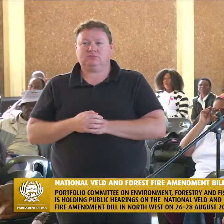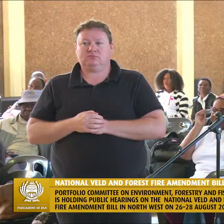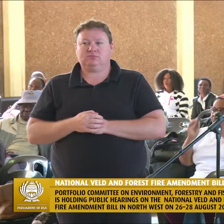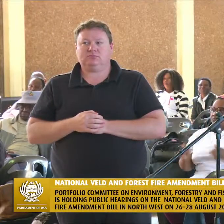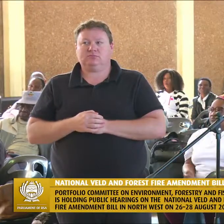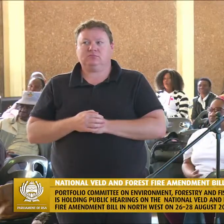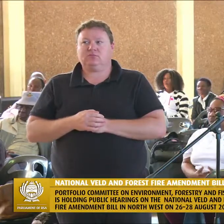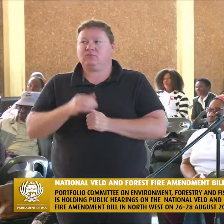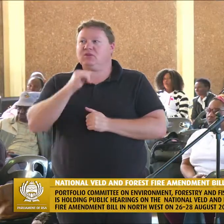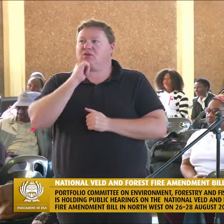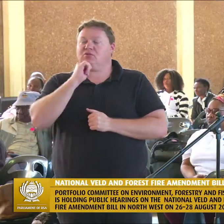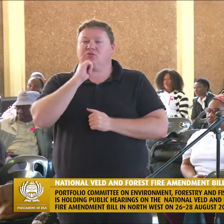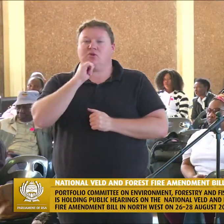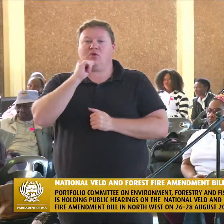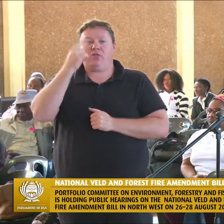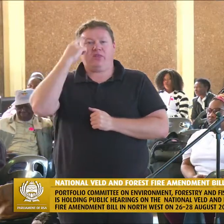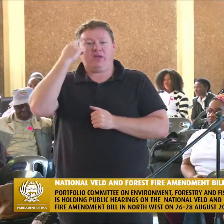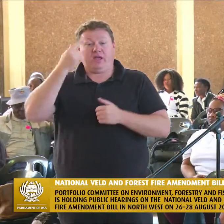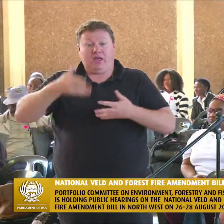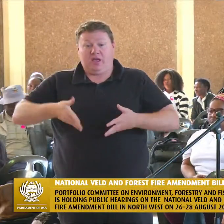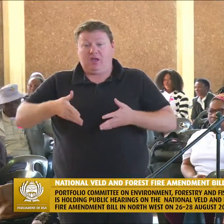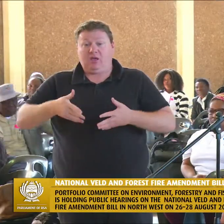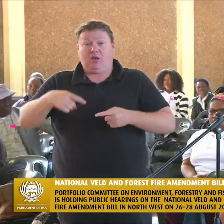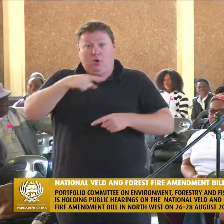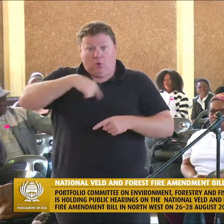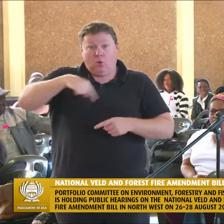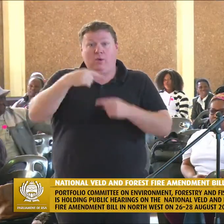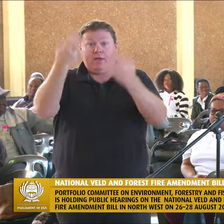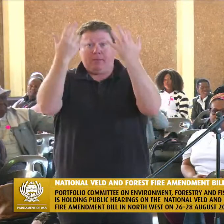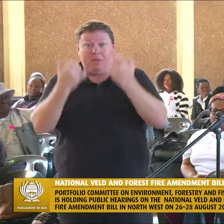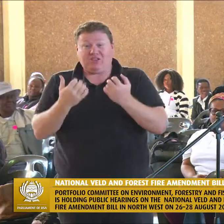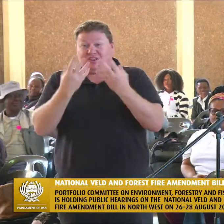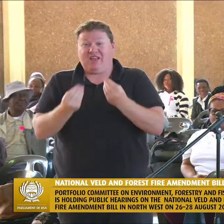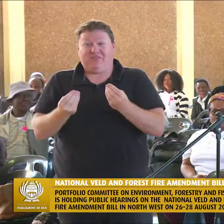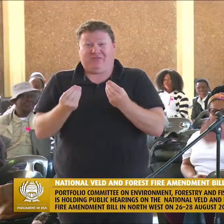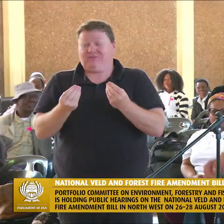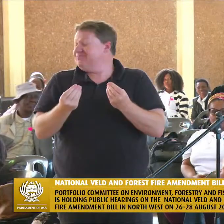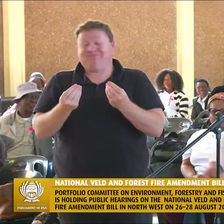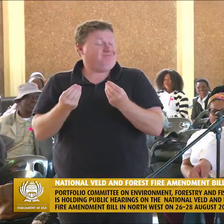don't think that as we are standing here we do have budgets